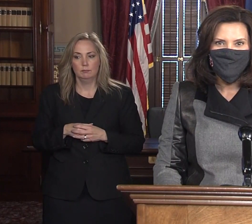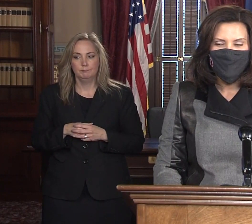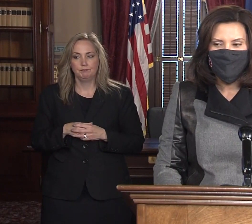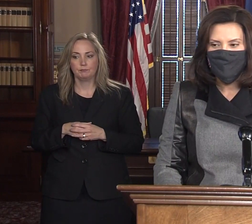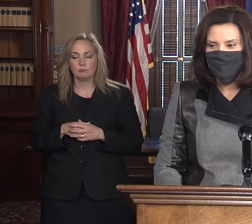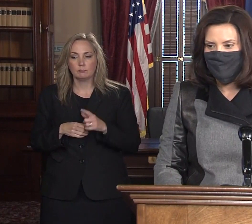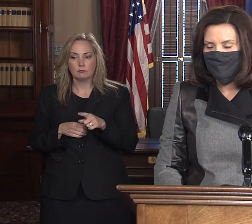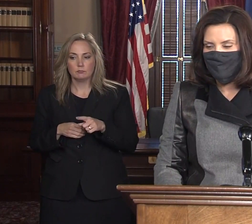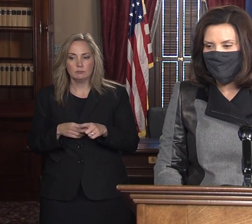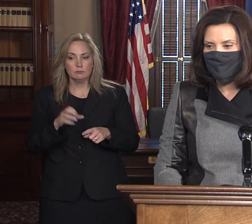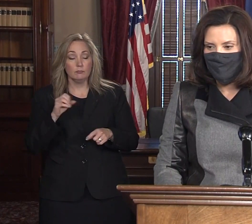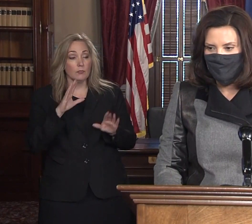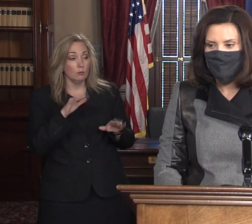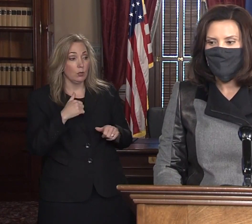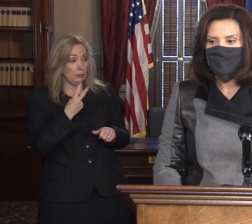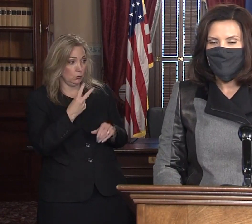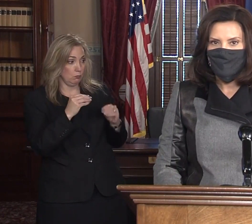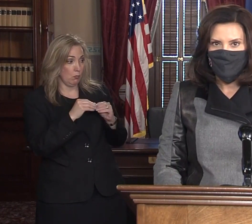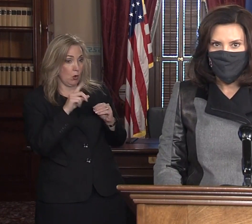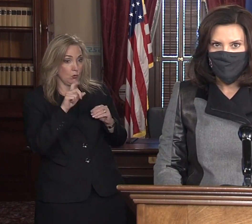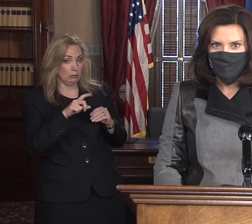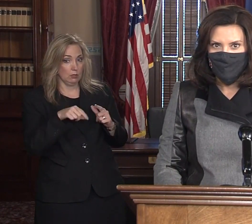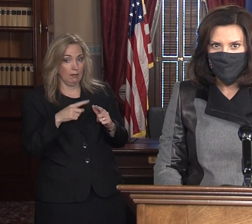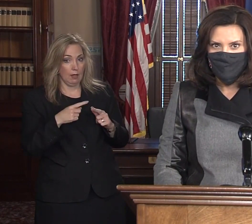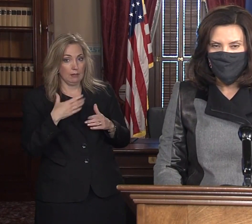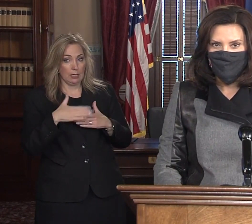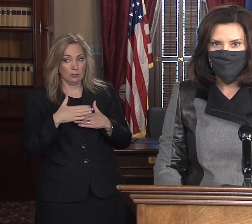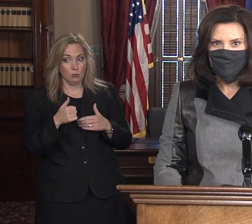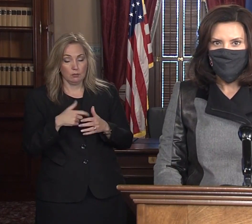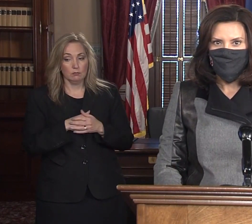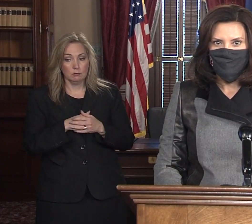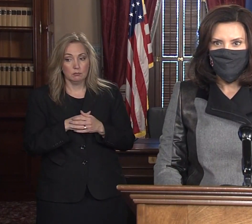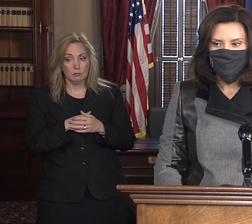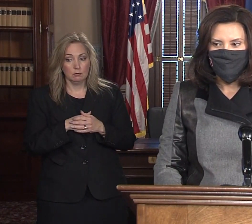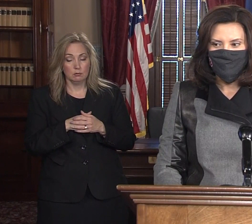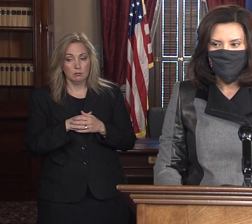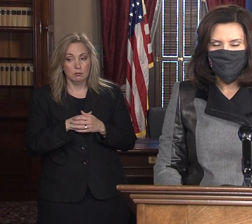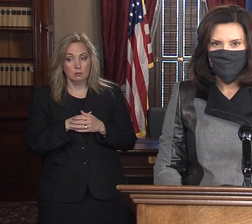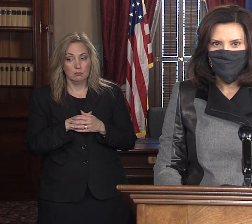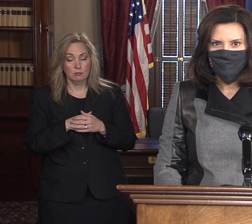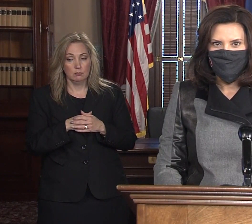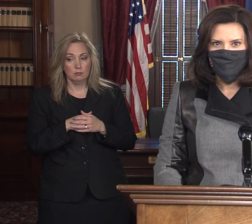Okay, great. We'll take two more questions. So the next one will come from Eric Lloyd, TV 9 and 10.